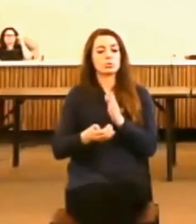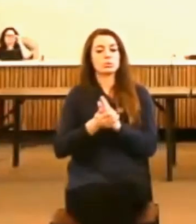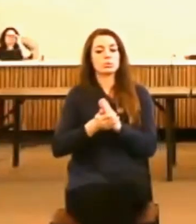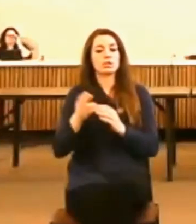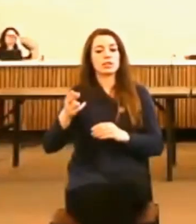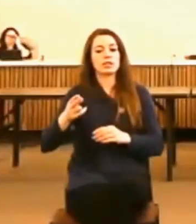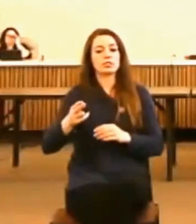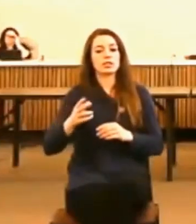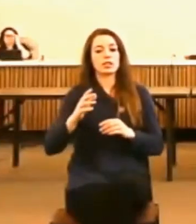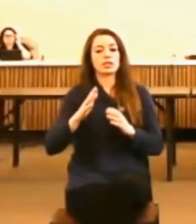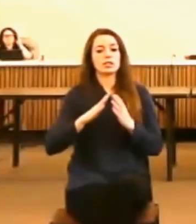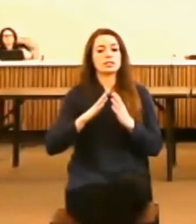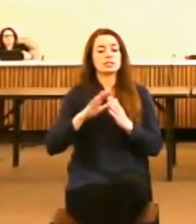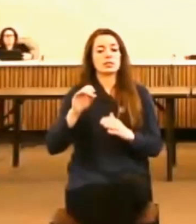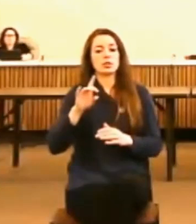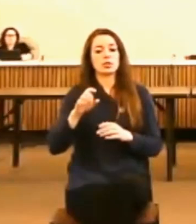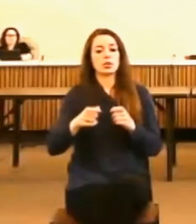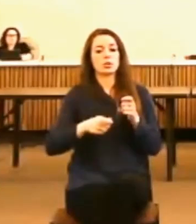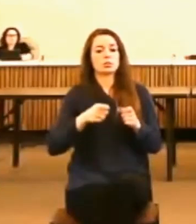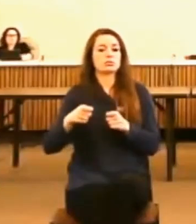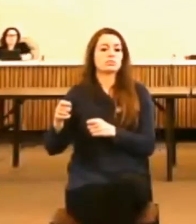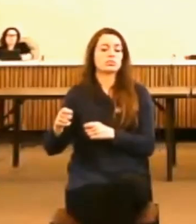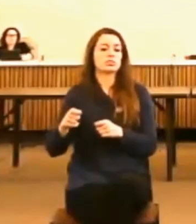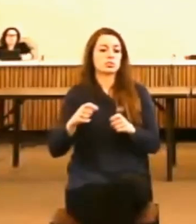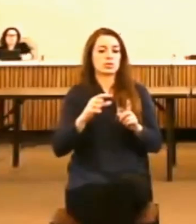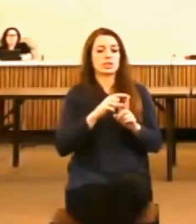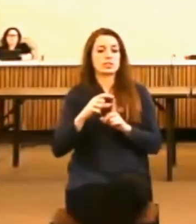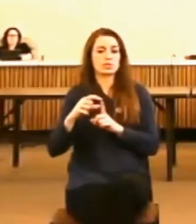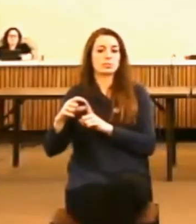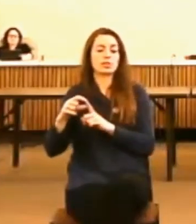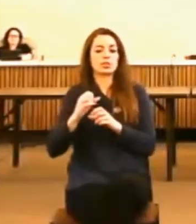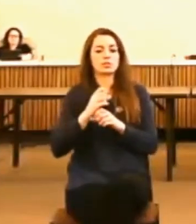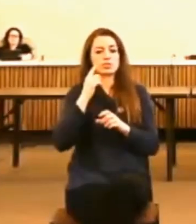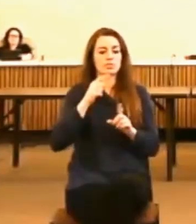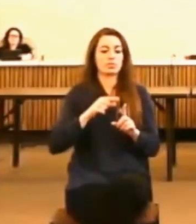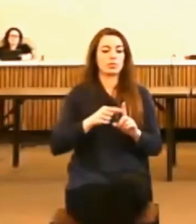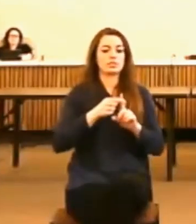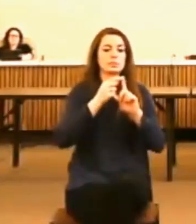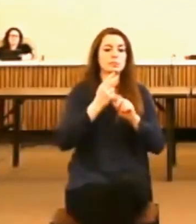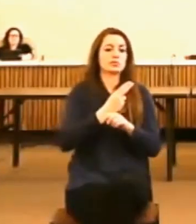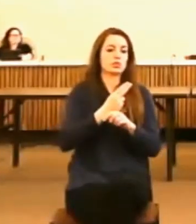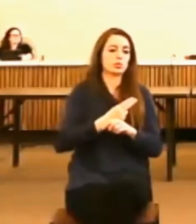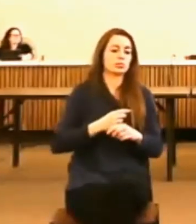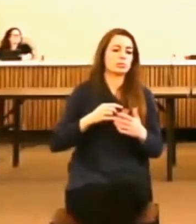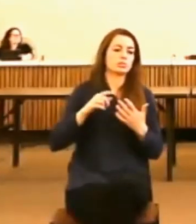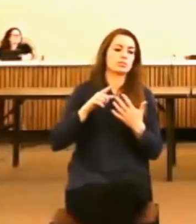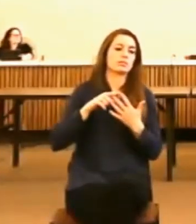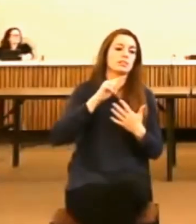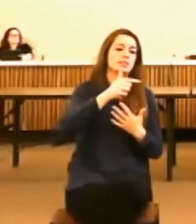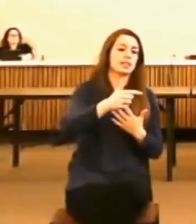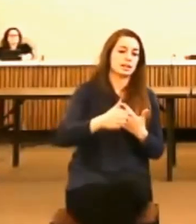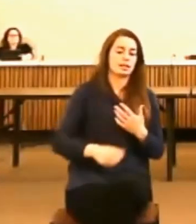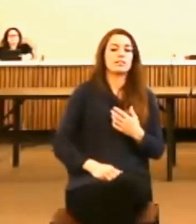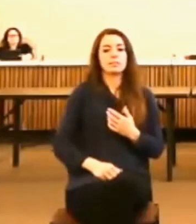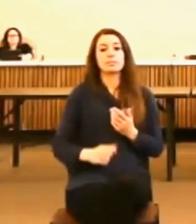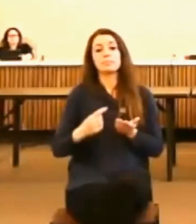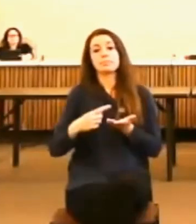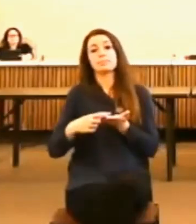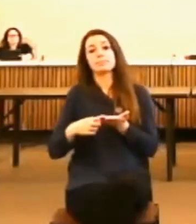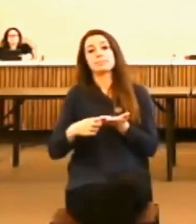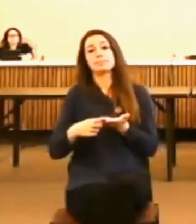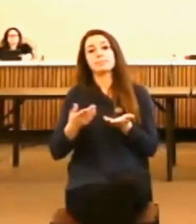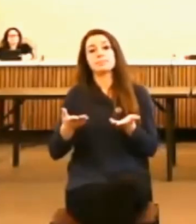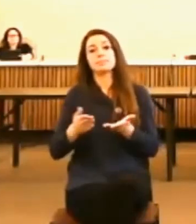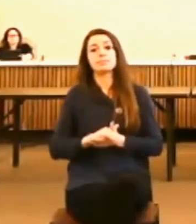survive. Yet there are animals that do. Among them are dogs, one group of which lives in